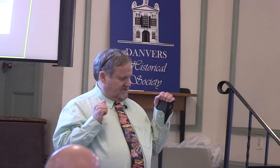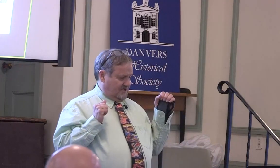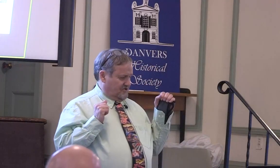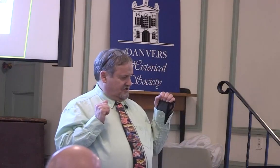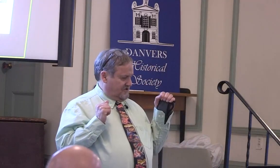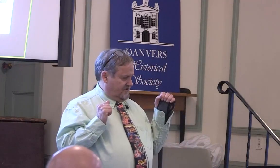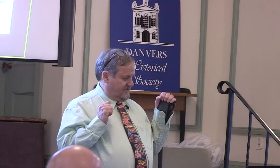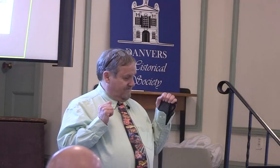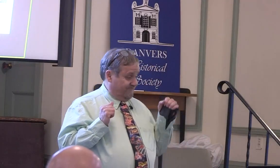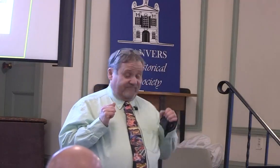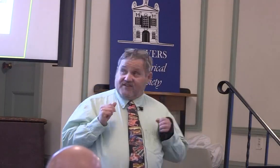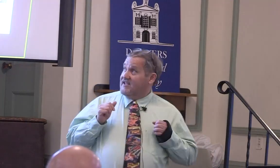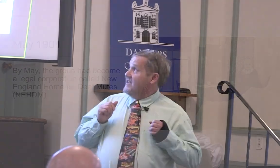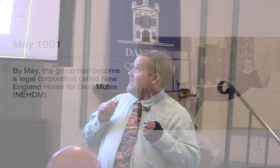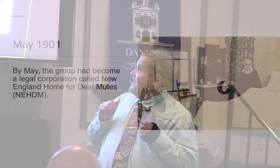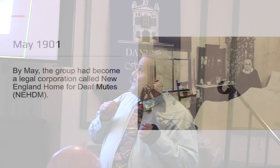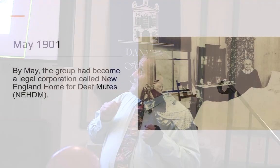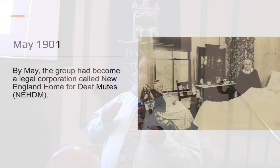I didn't touch anything.